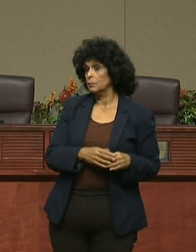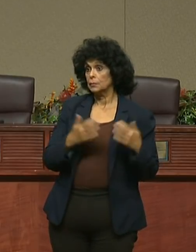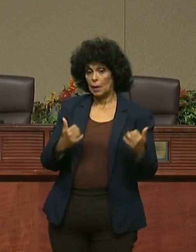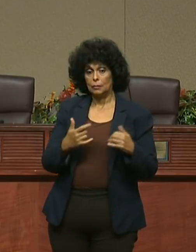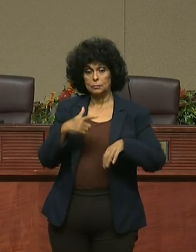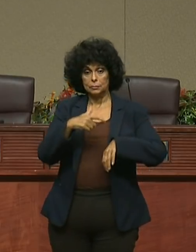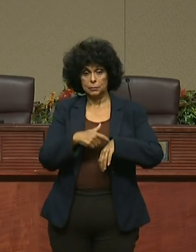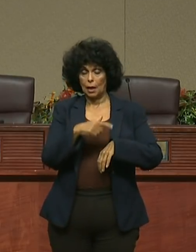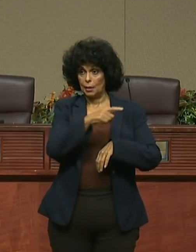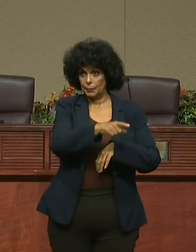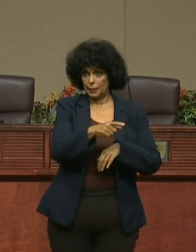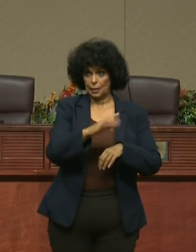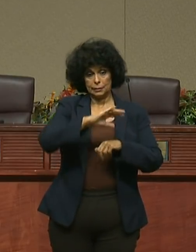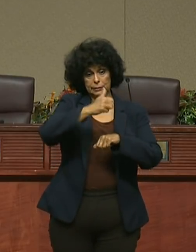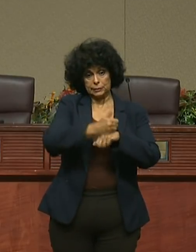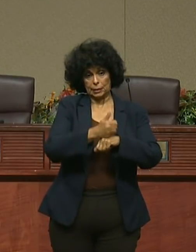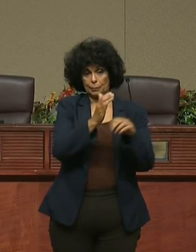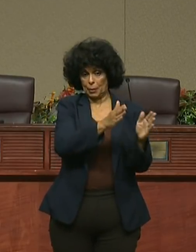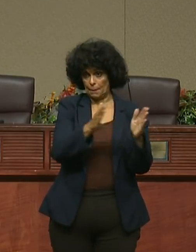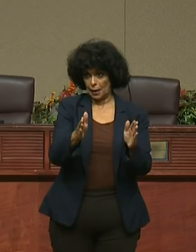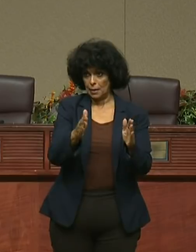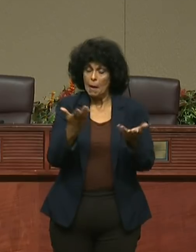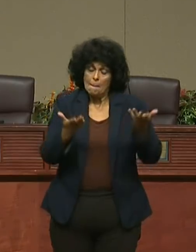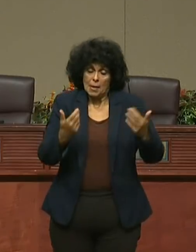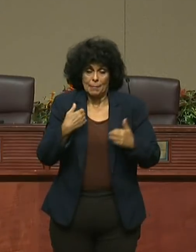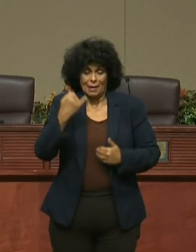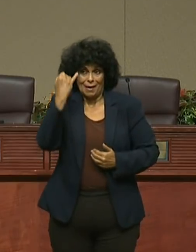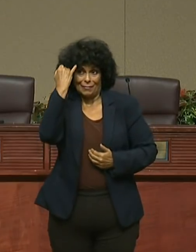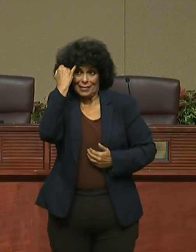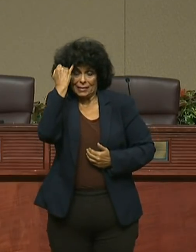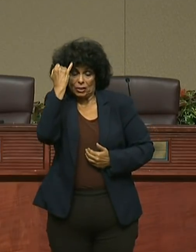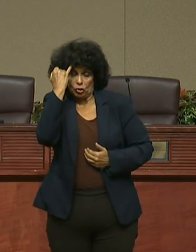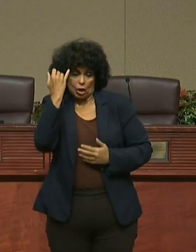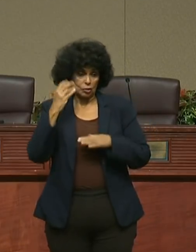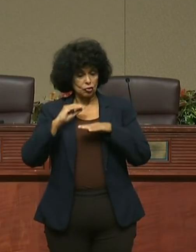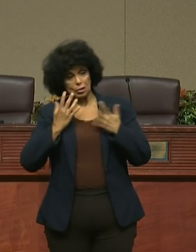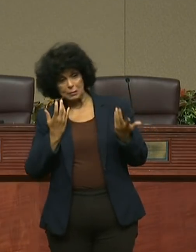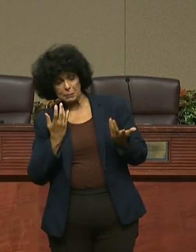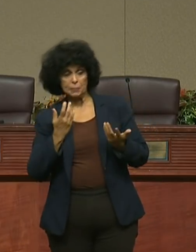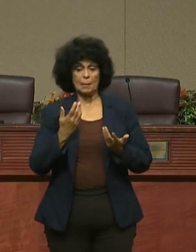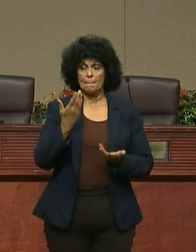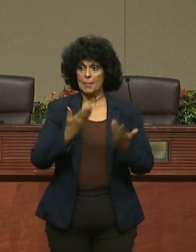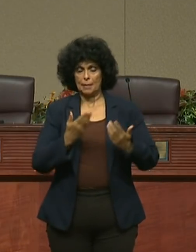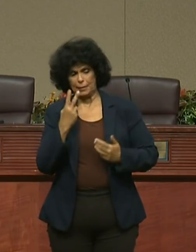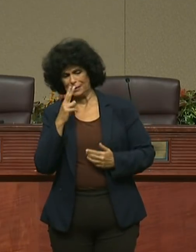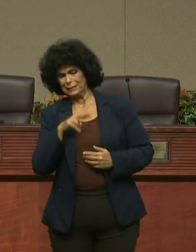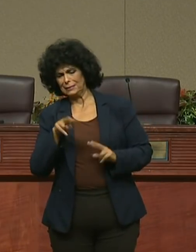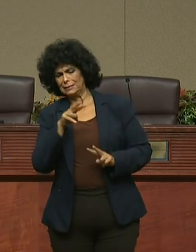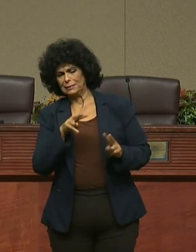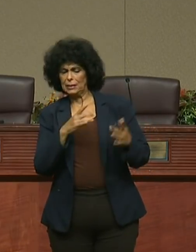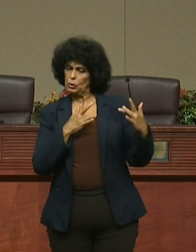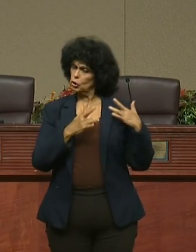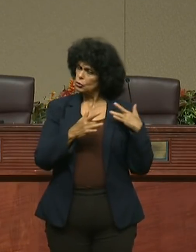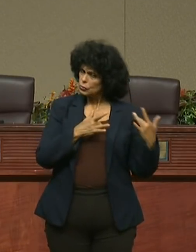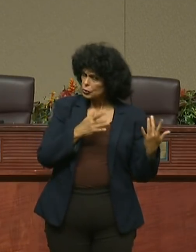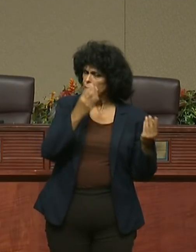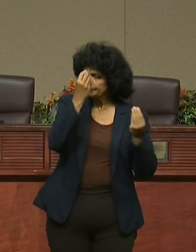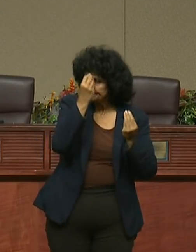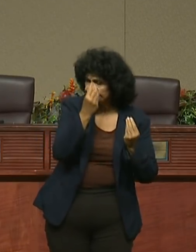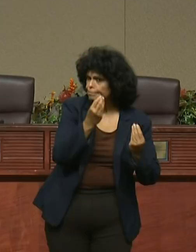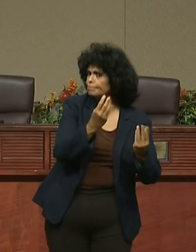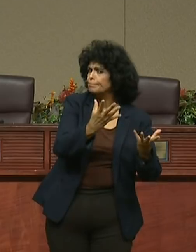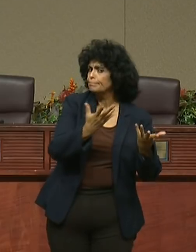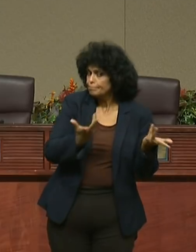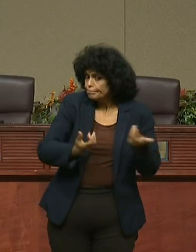they present the plan, I may have suggestions, I may have concerns, and I may have expressed those concerns to them